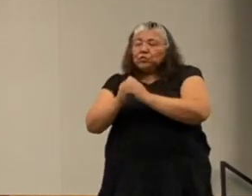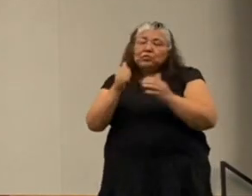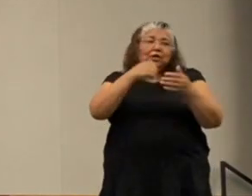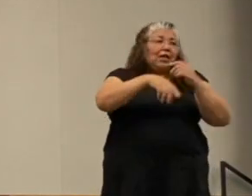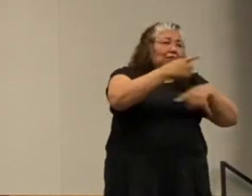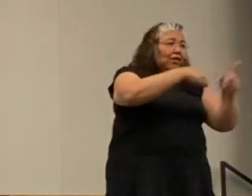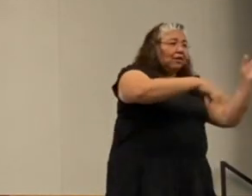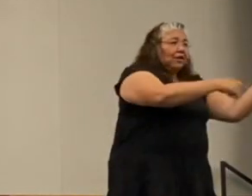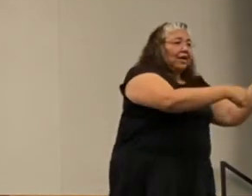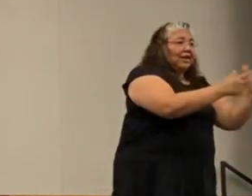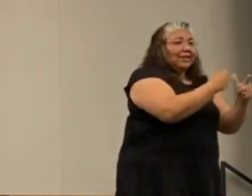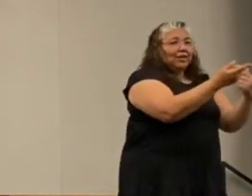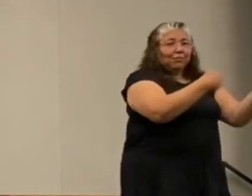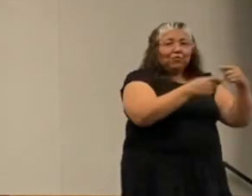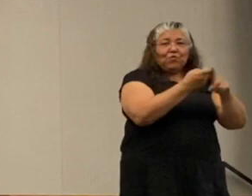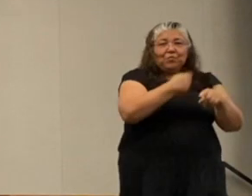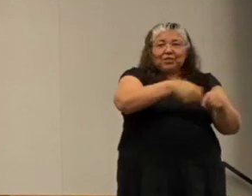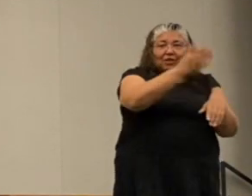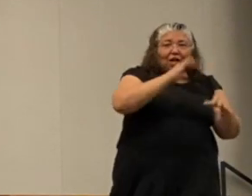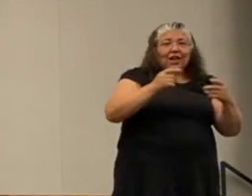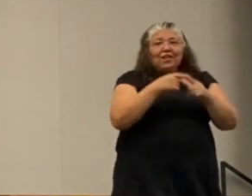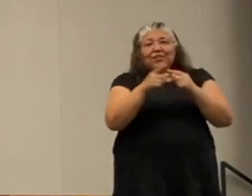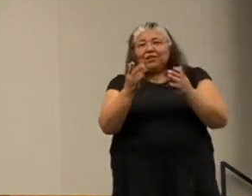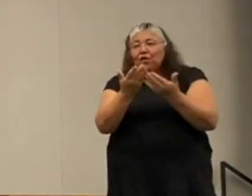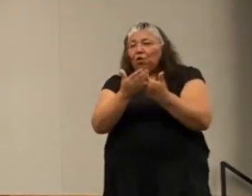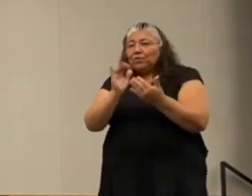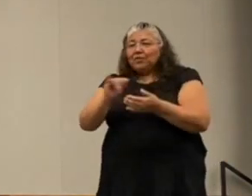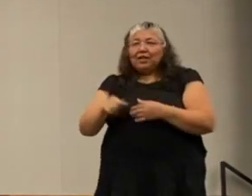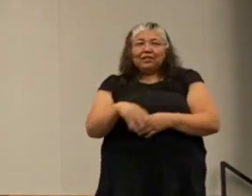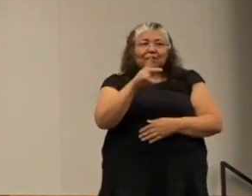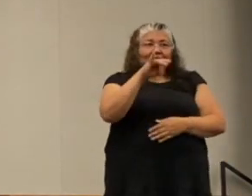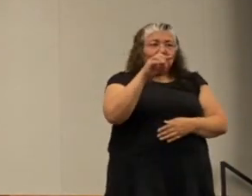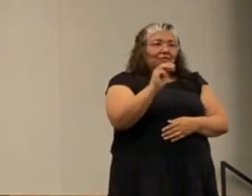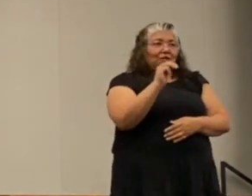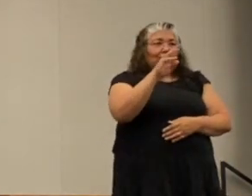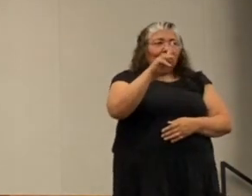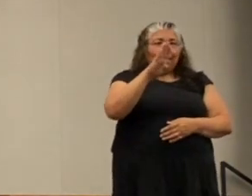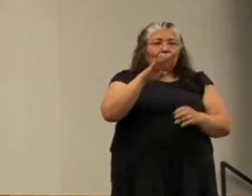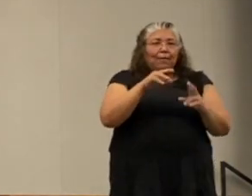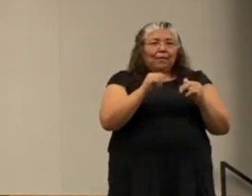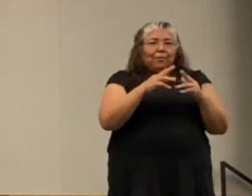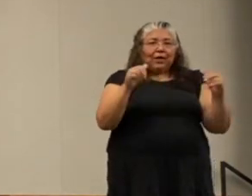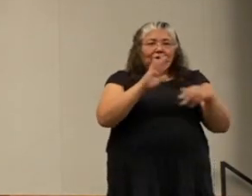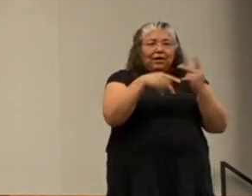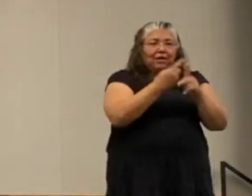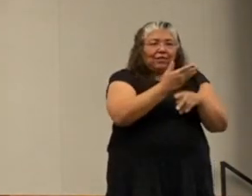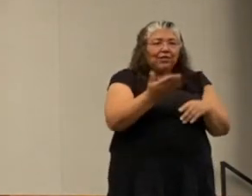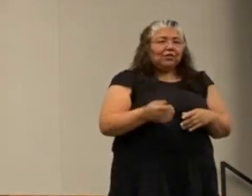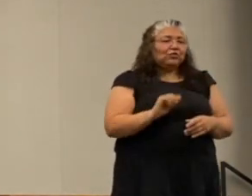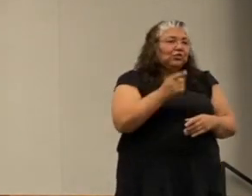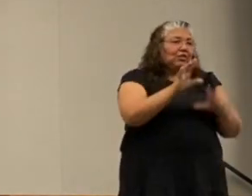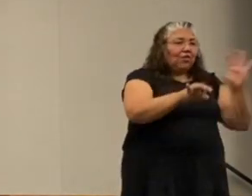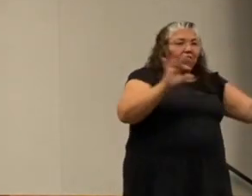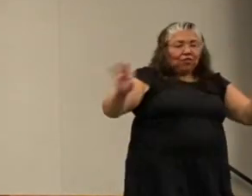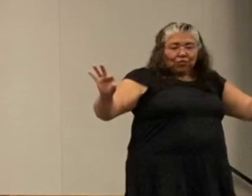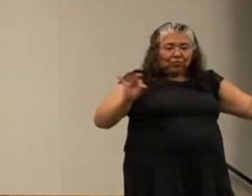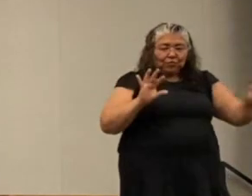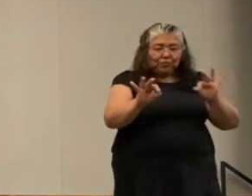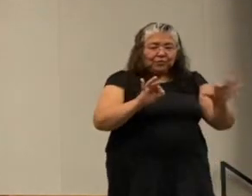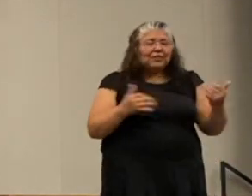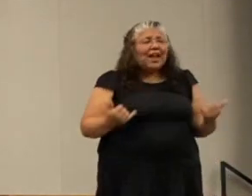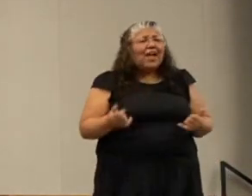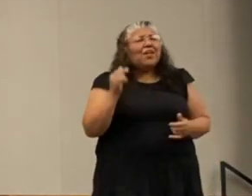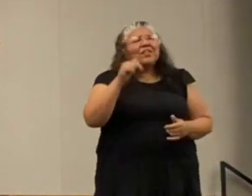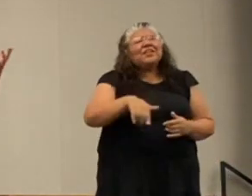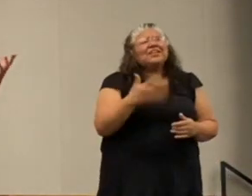god, and that god comes off of this god. And it's almost like the Kevin Bacon kind of thing, right? Right? And just finding everything else, what's going on here. It seems